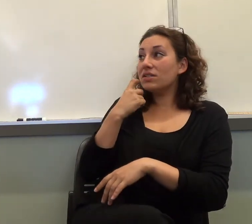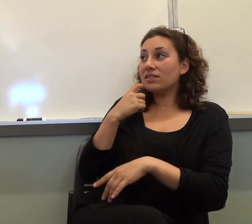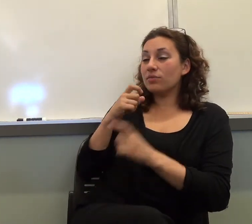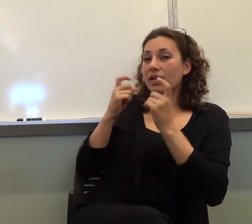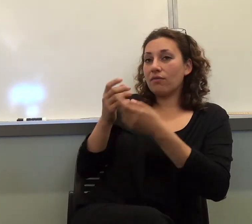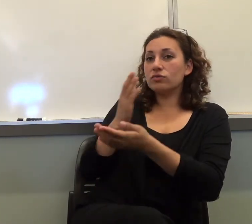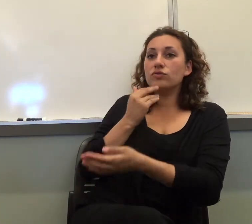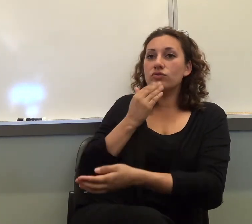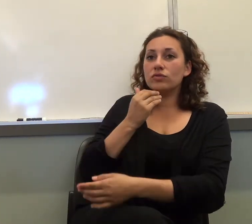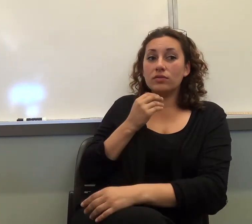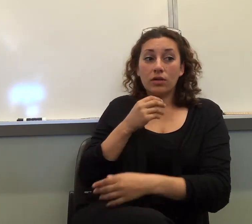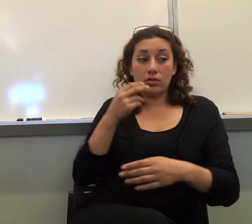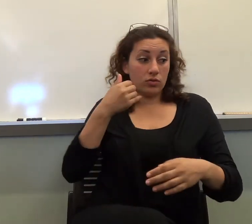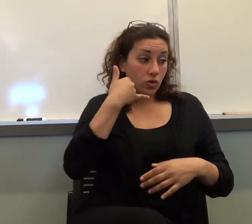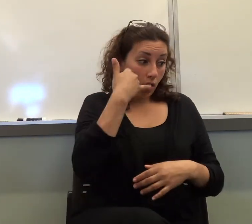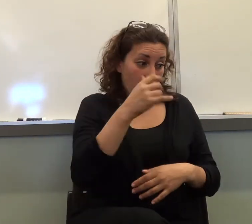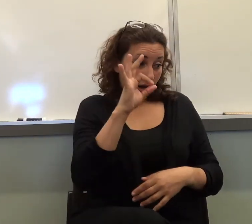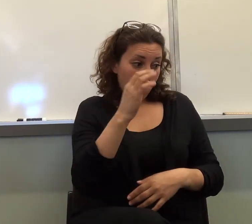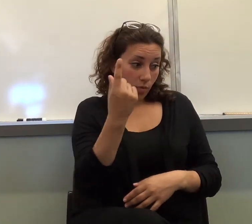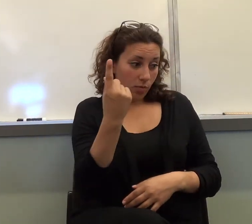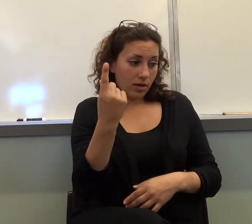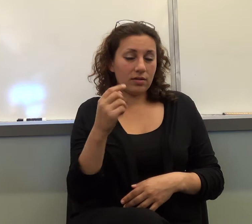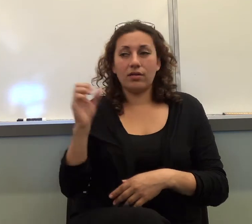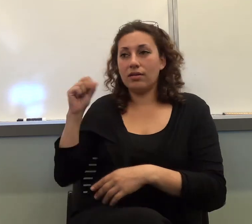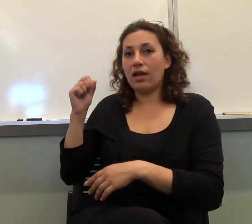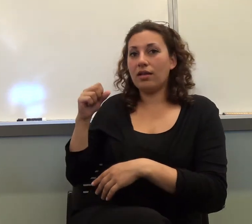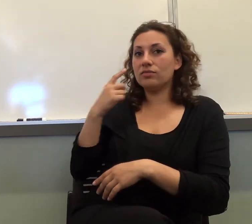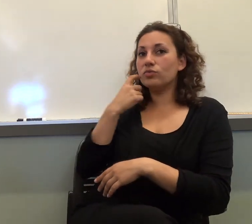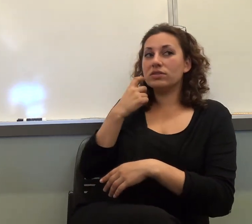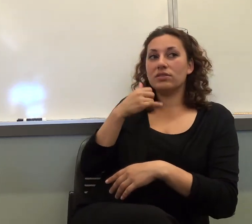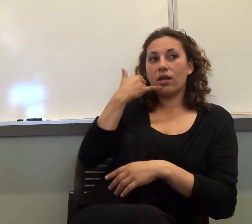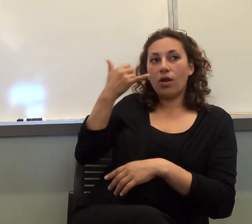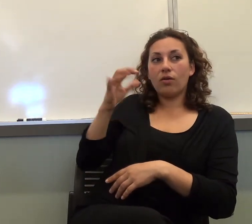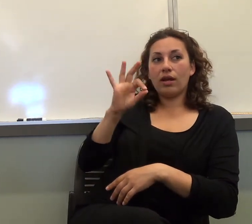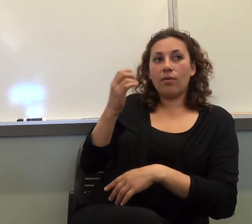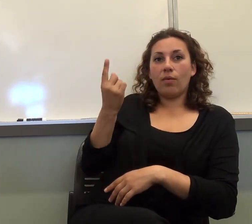Yes. She said to come to the hospital. You want to go outside or do you want to see her?